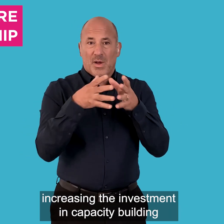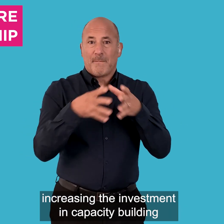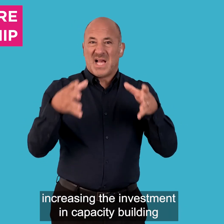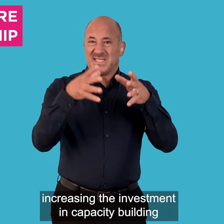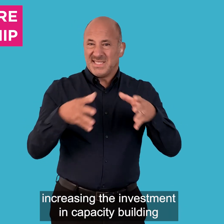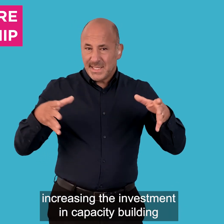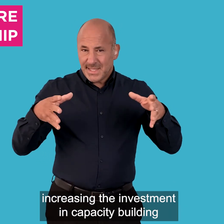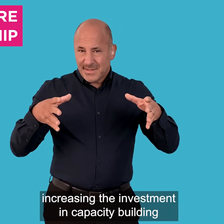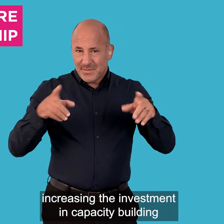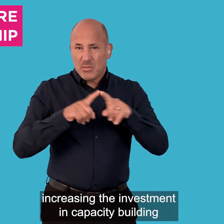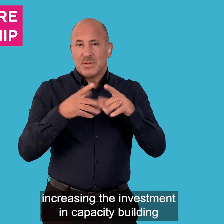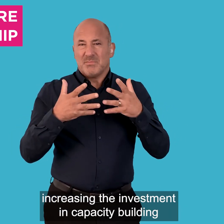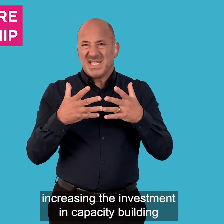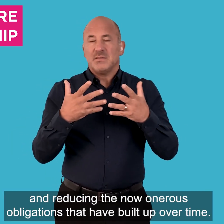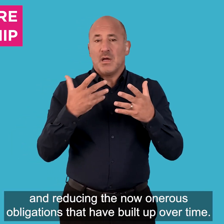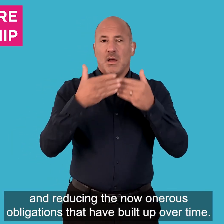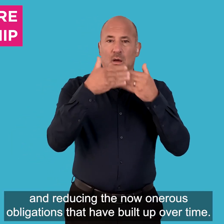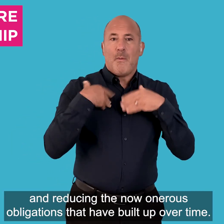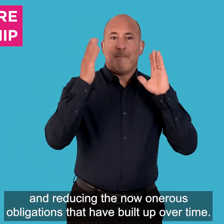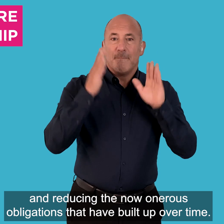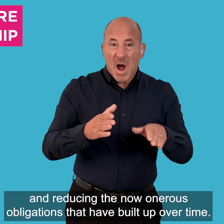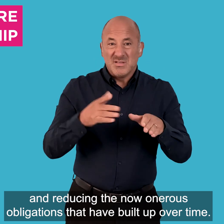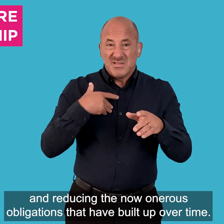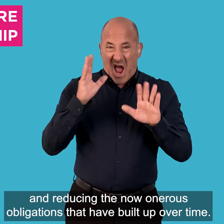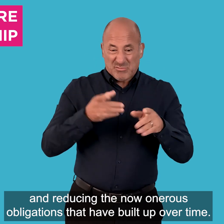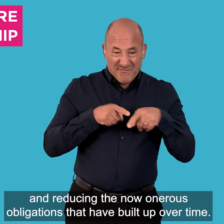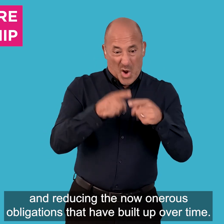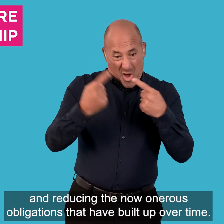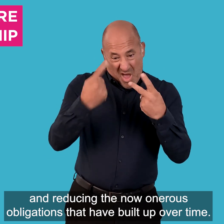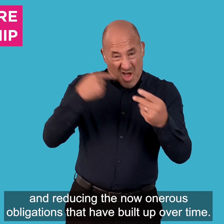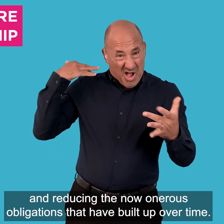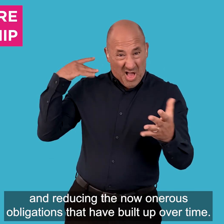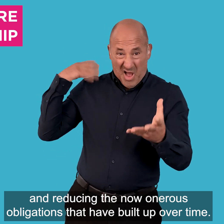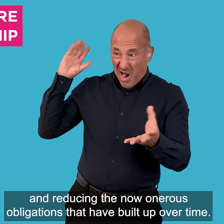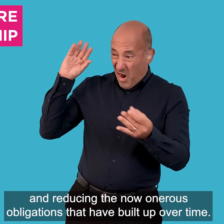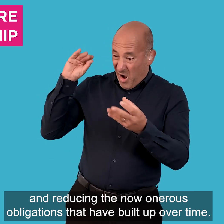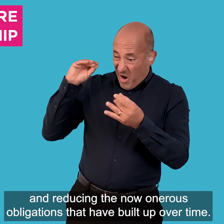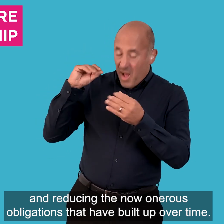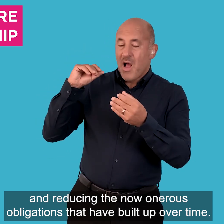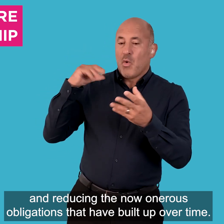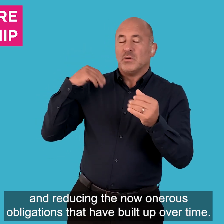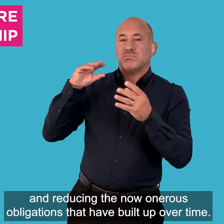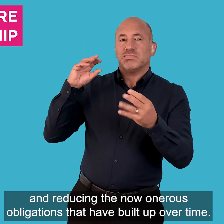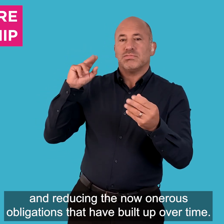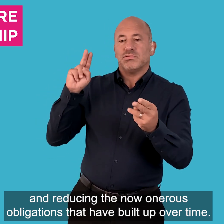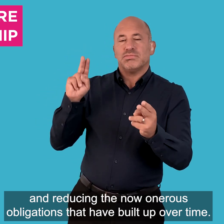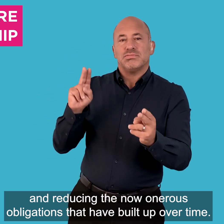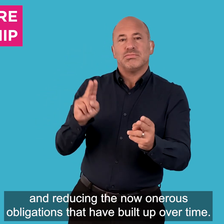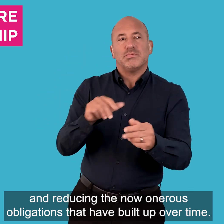Increasing the investment in capacity building and reducing the now onerous obligations that have built up over